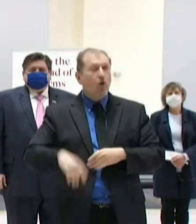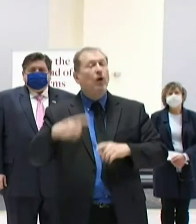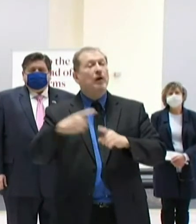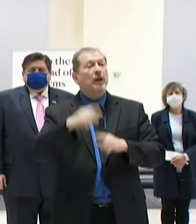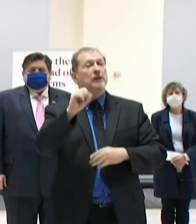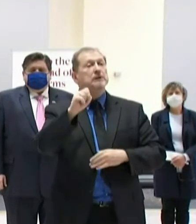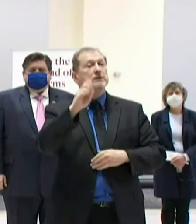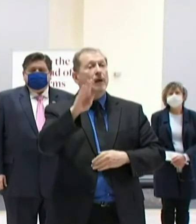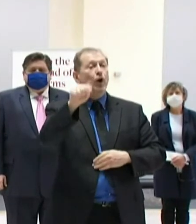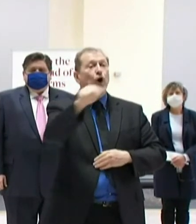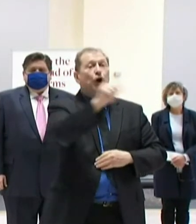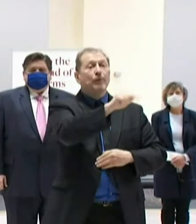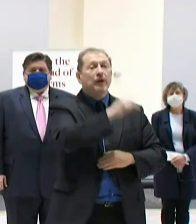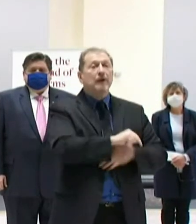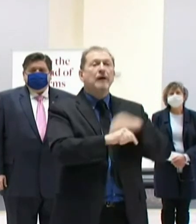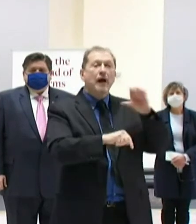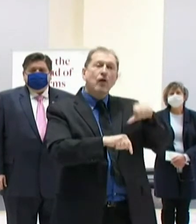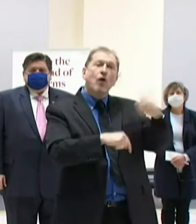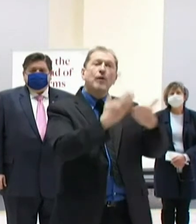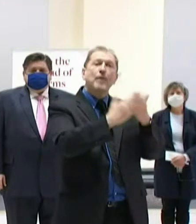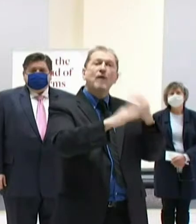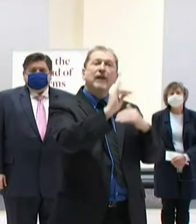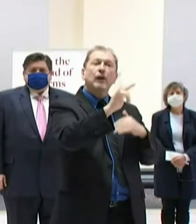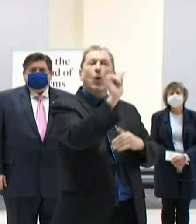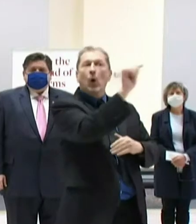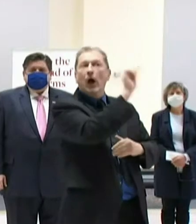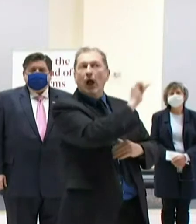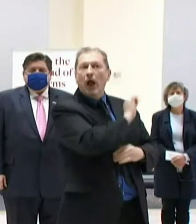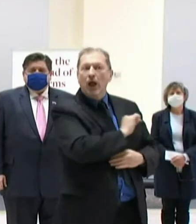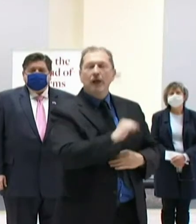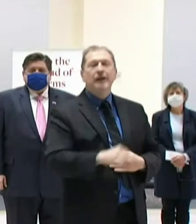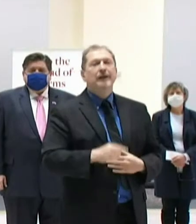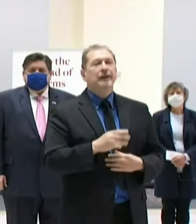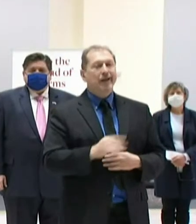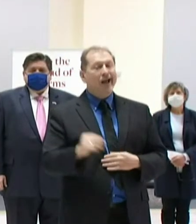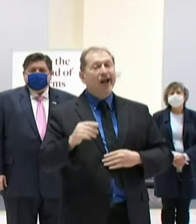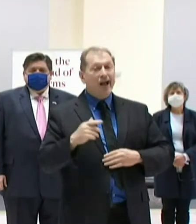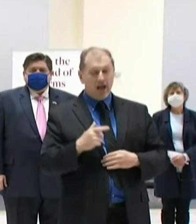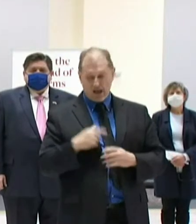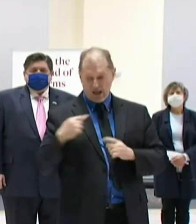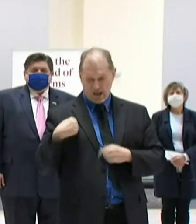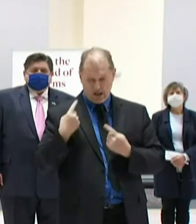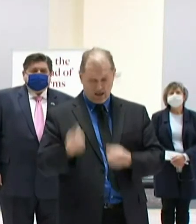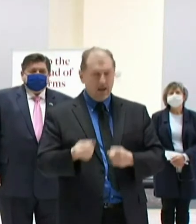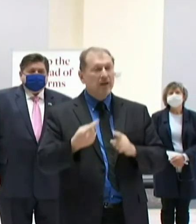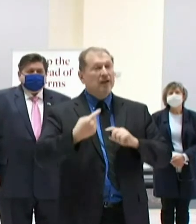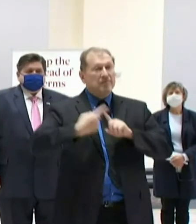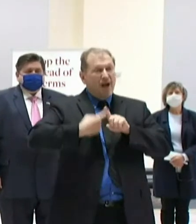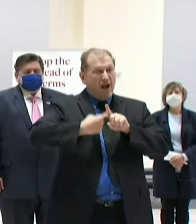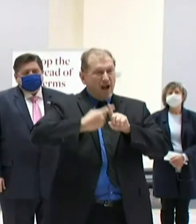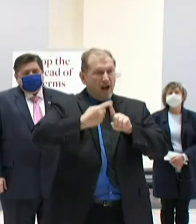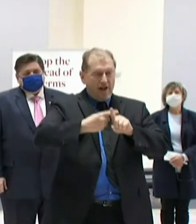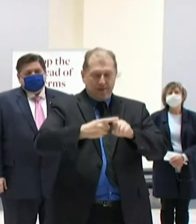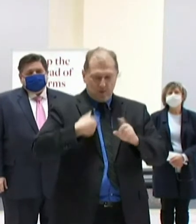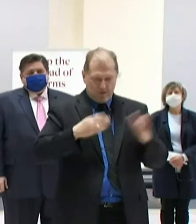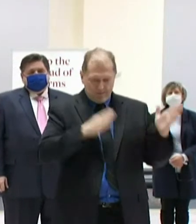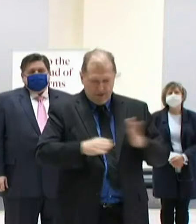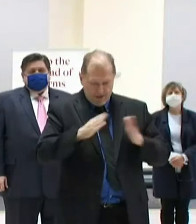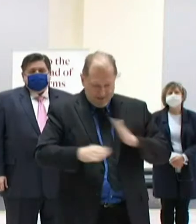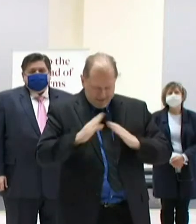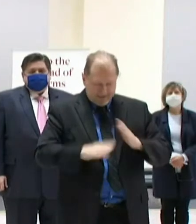the suburbs and other parts of the state. And I'm thrilled to report that for many months now, we have been working to